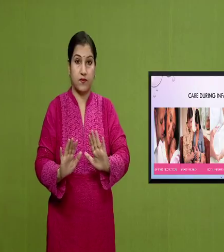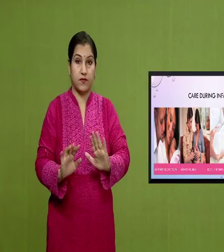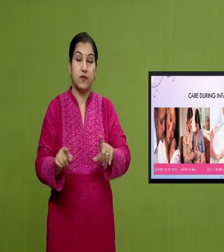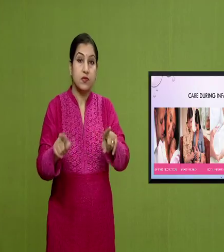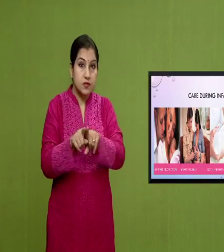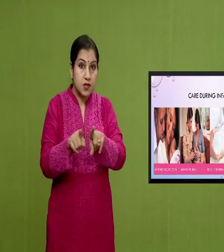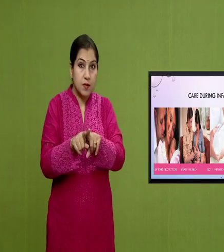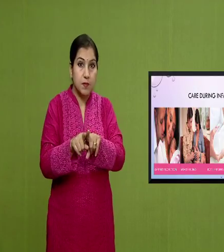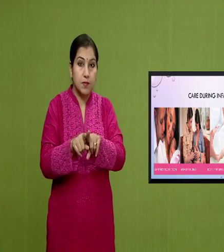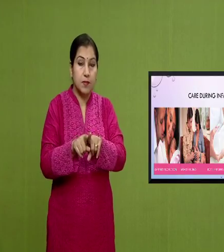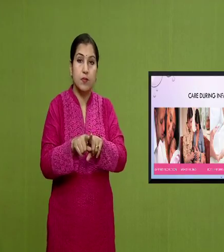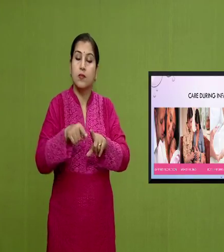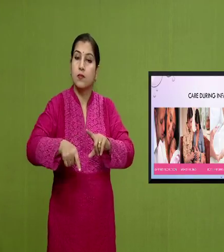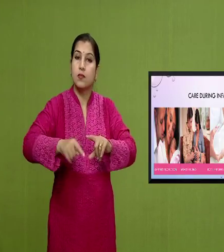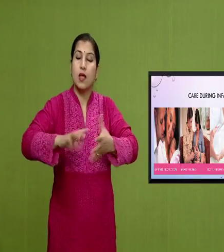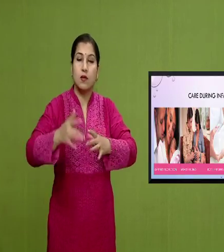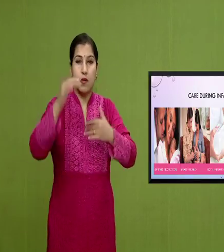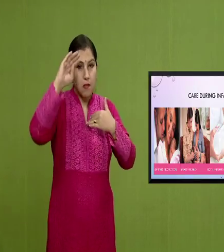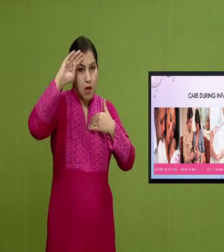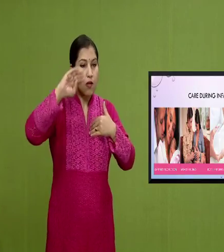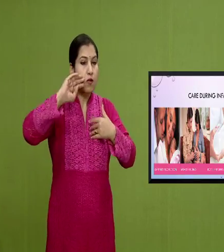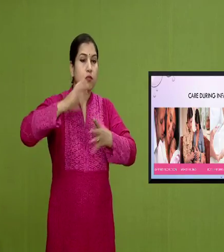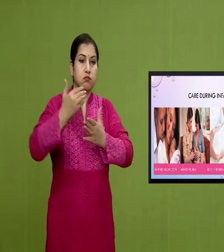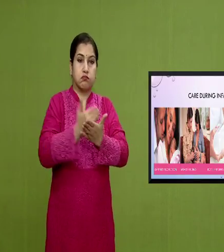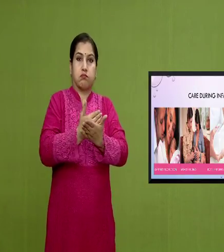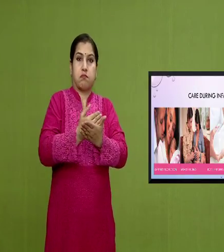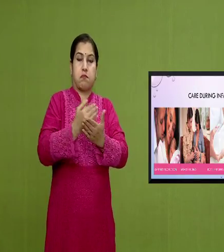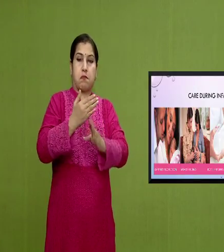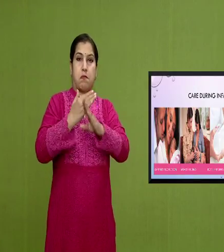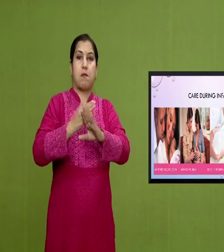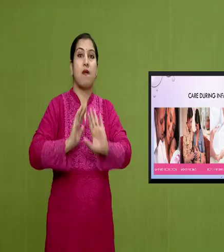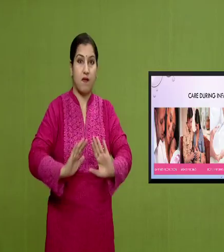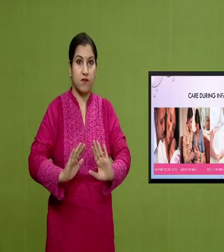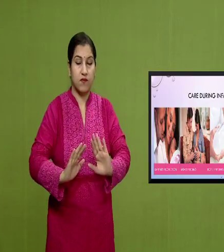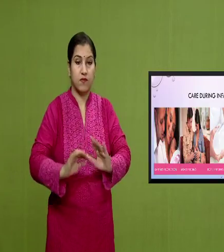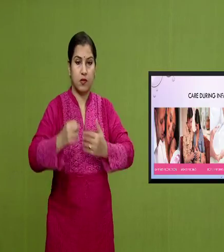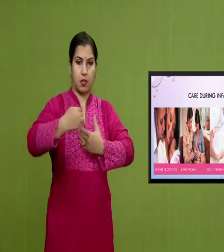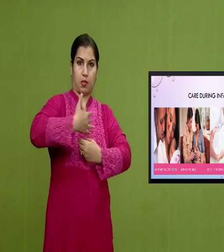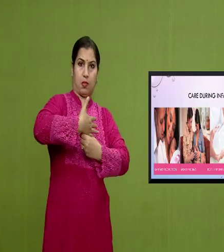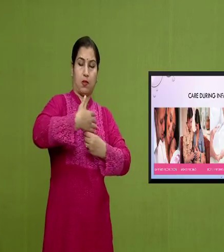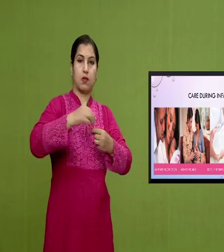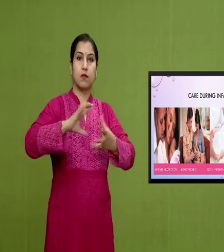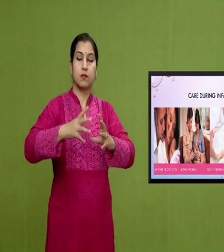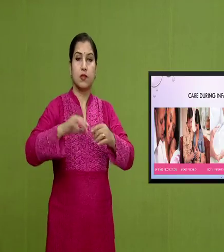as protect the child from infection and illness.